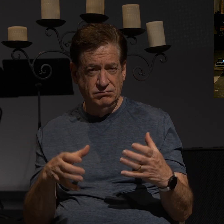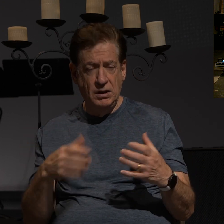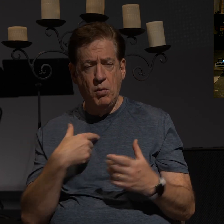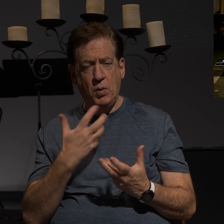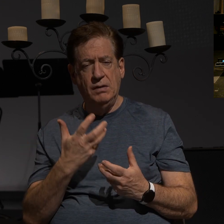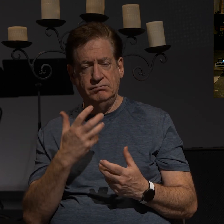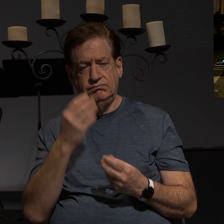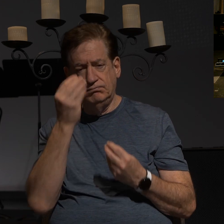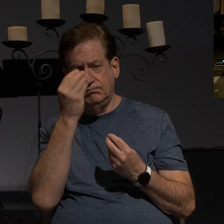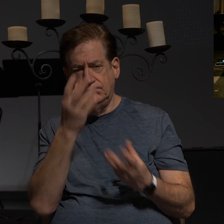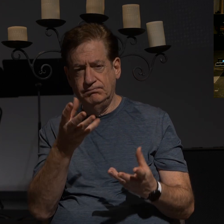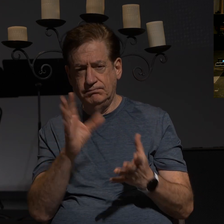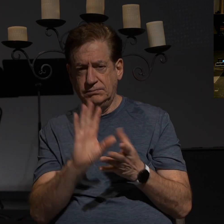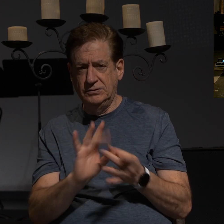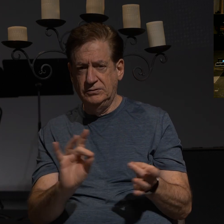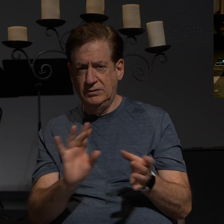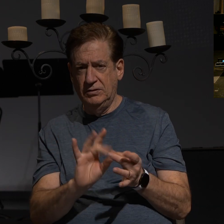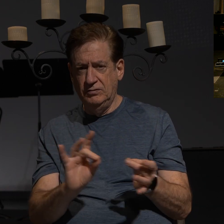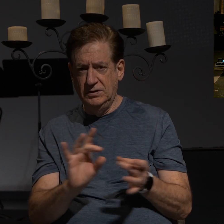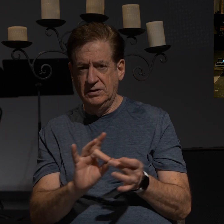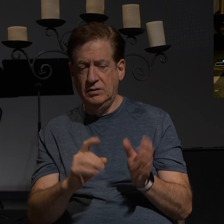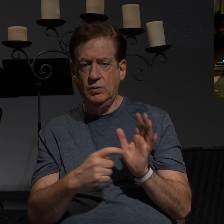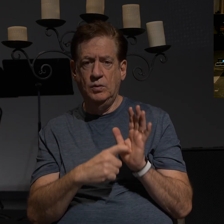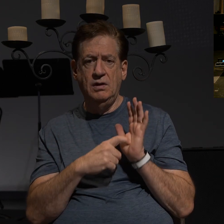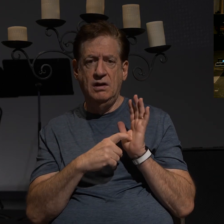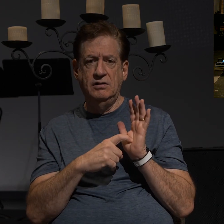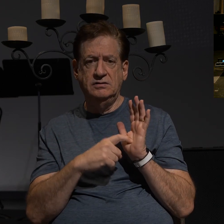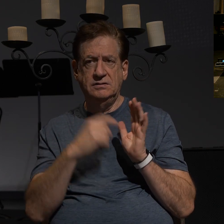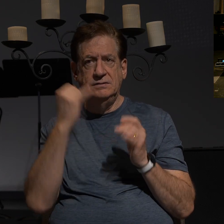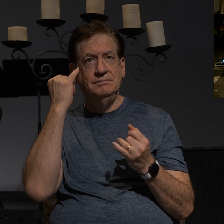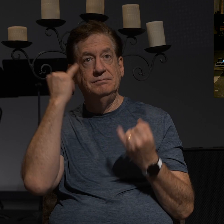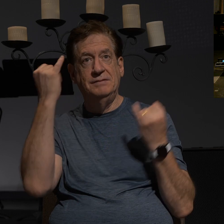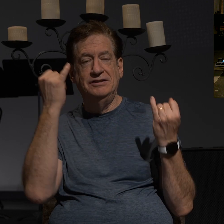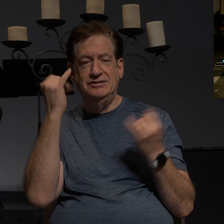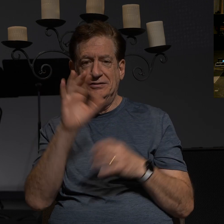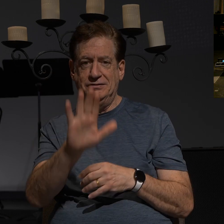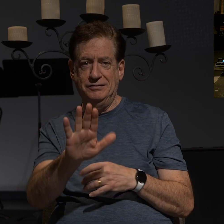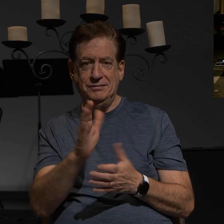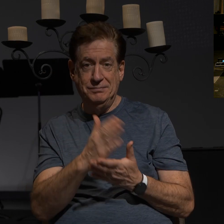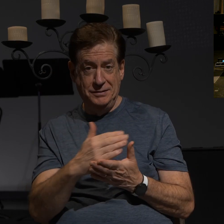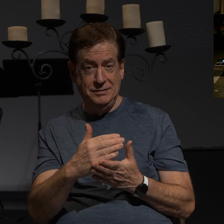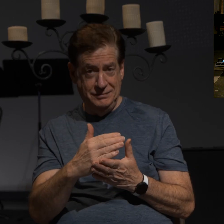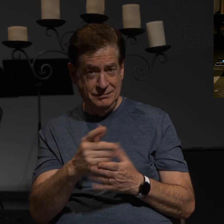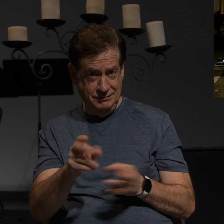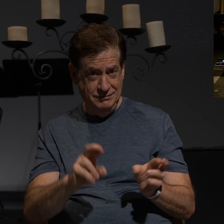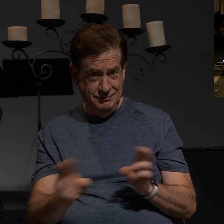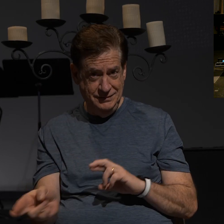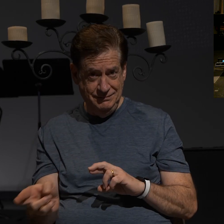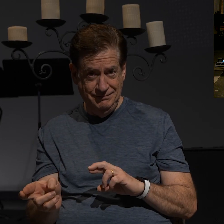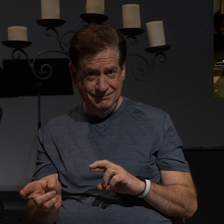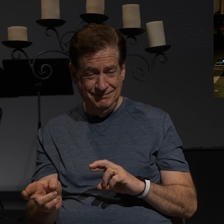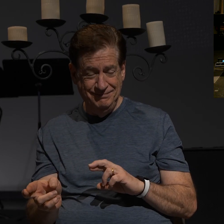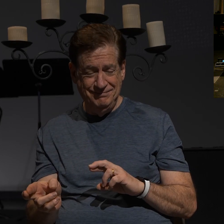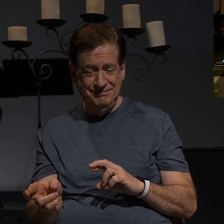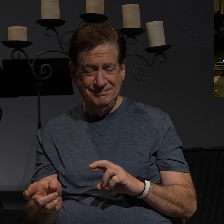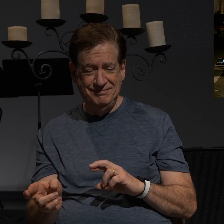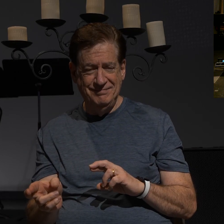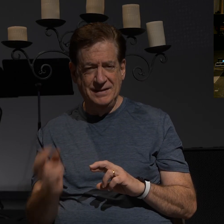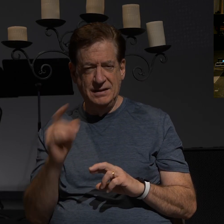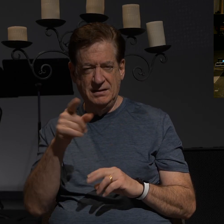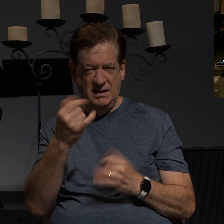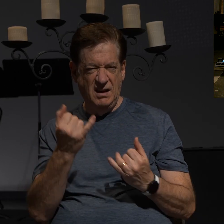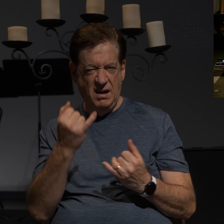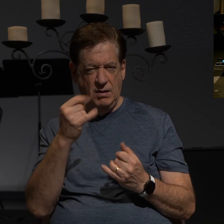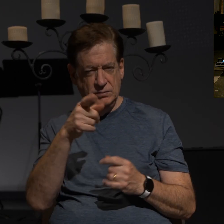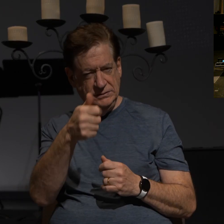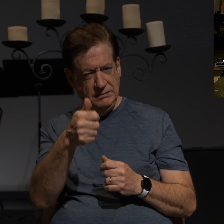story, but it requires imagination on your part. Are you ready for that? Are you feeling imaginative